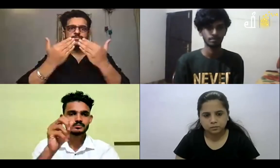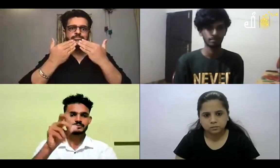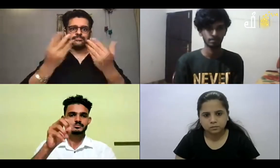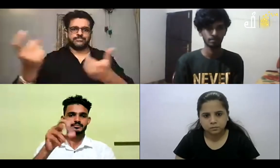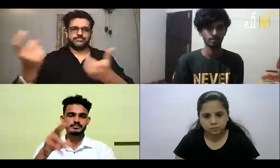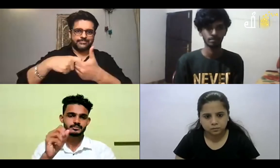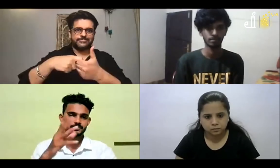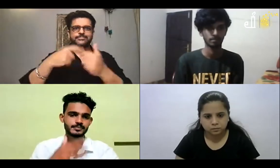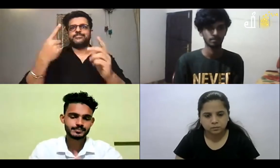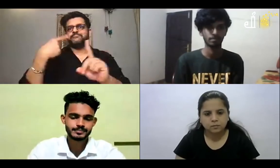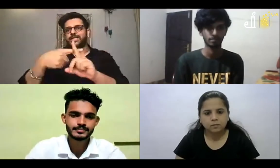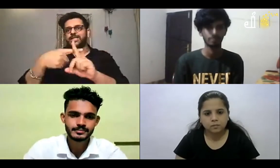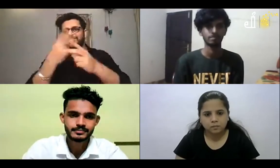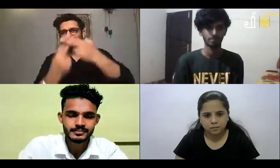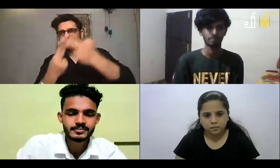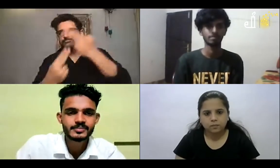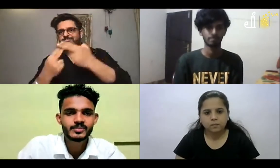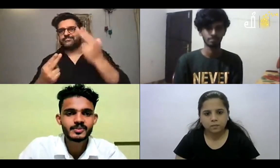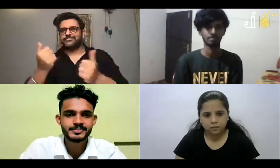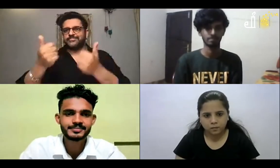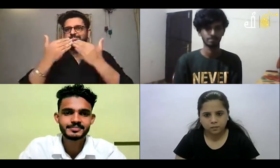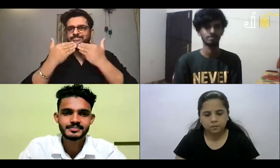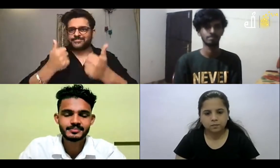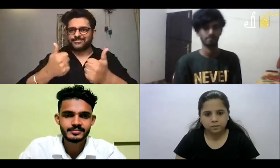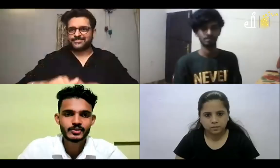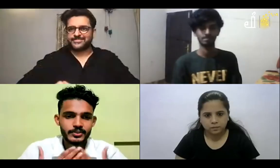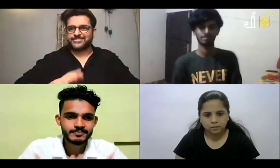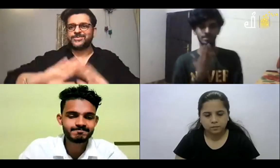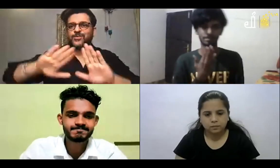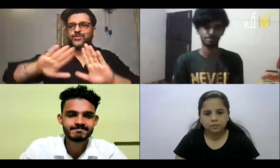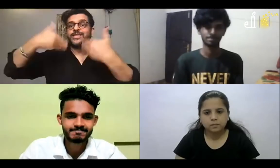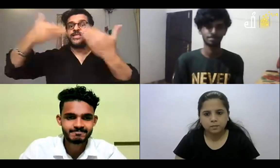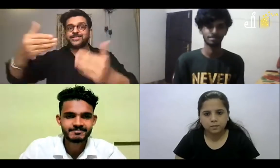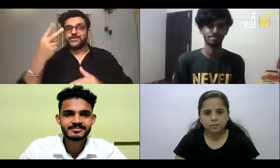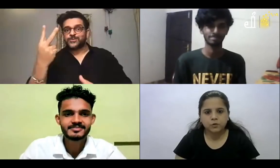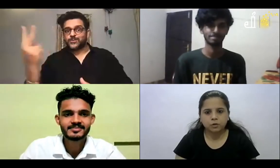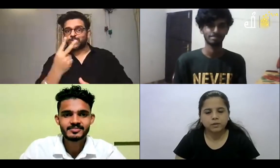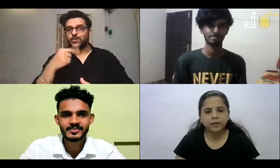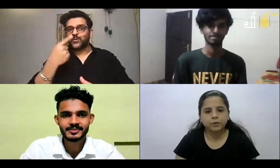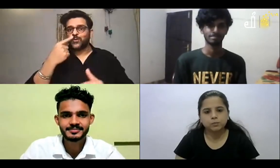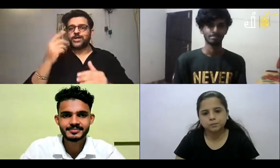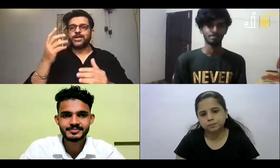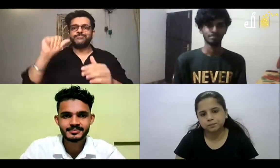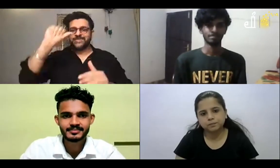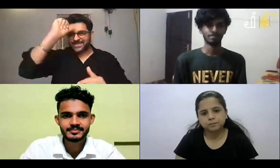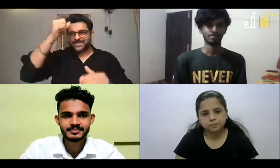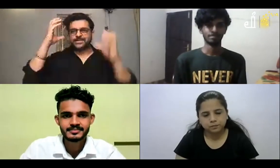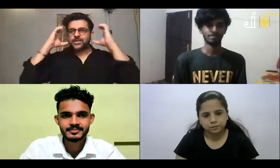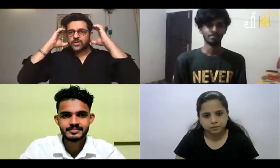more questions, I will call you again. Thank you for joining in and sharing your experience. Thank you. Sure. Over to the Thank you. next